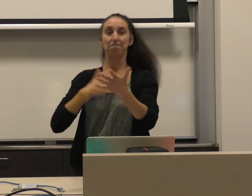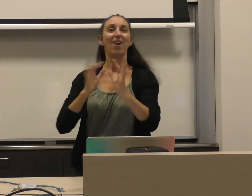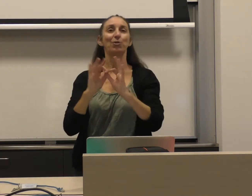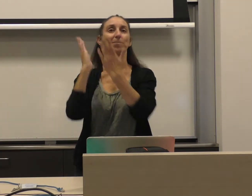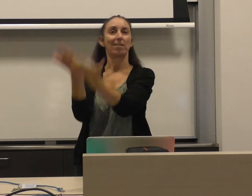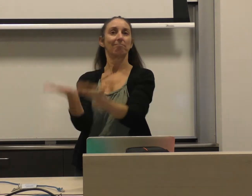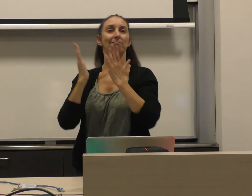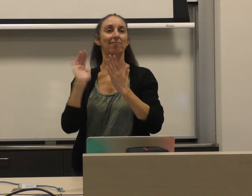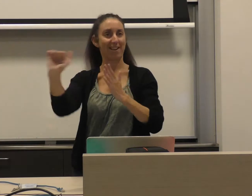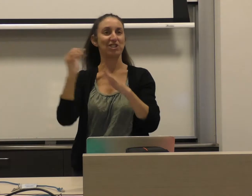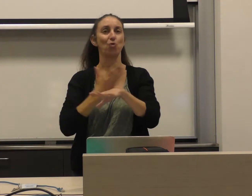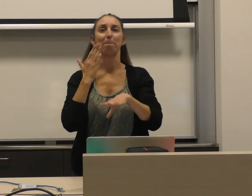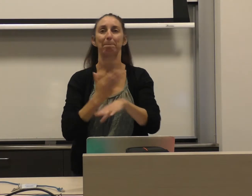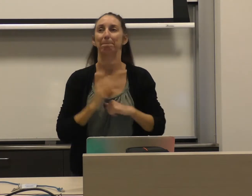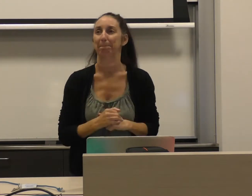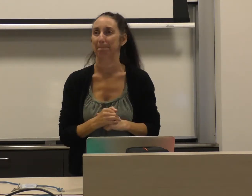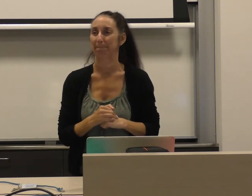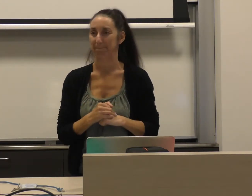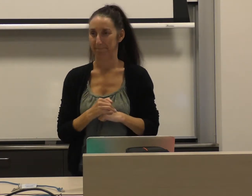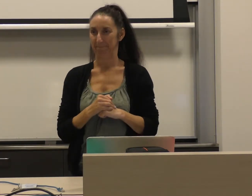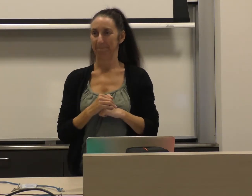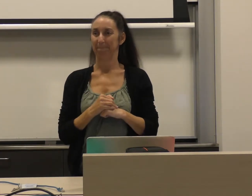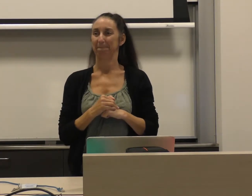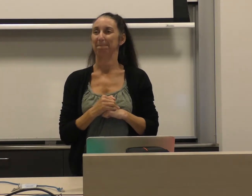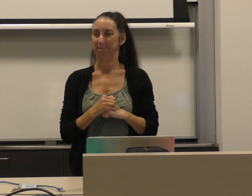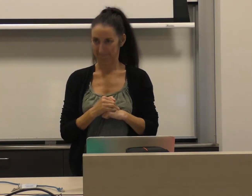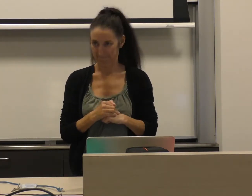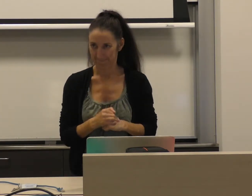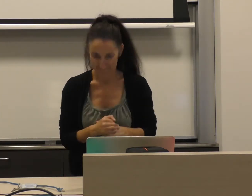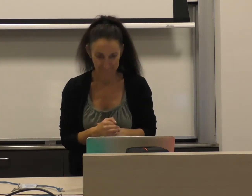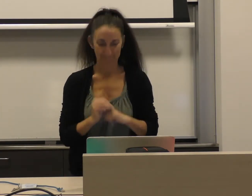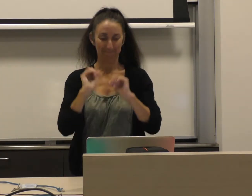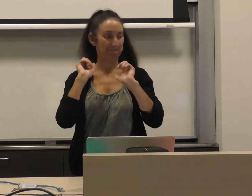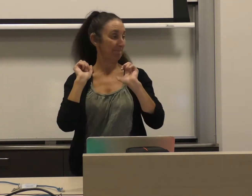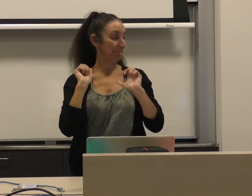I don't think of him as my manager today. He's here with a different hat on. So,